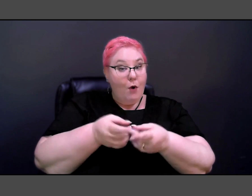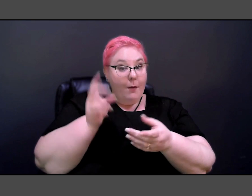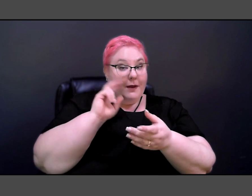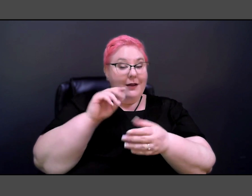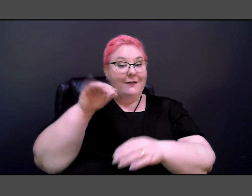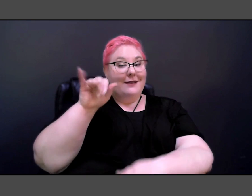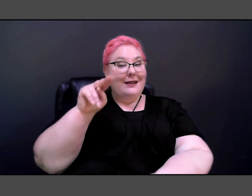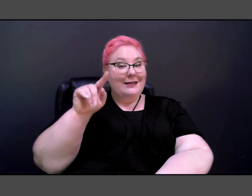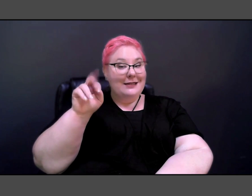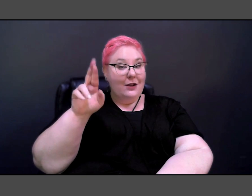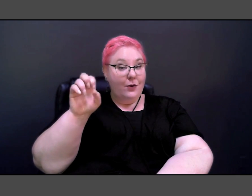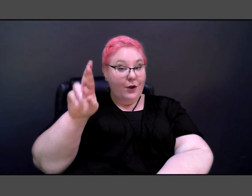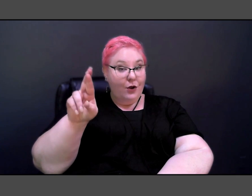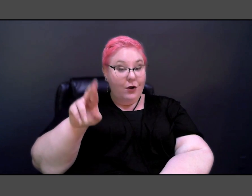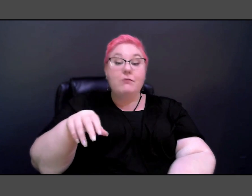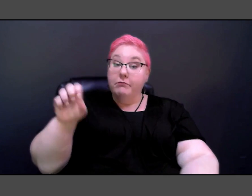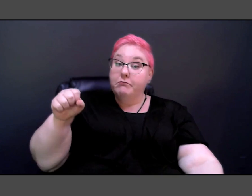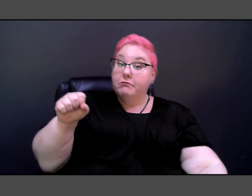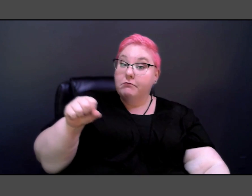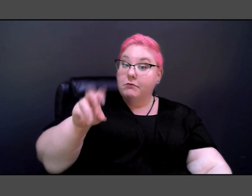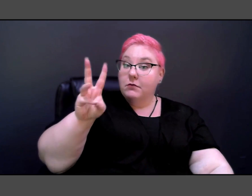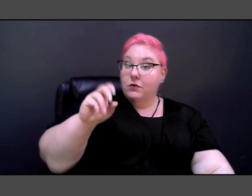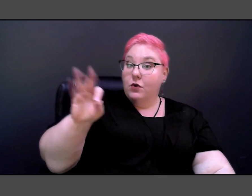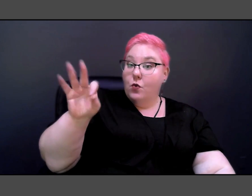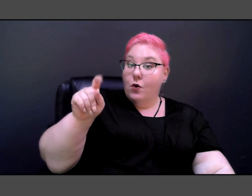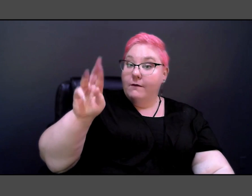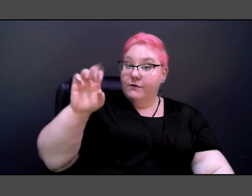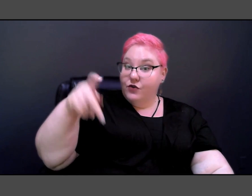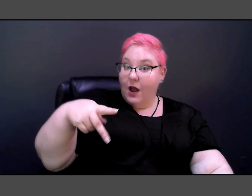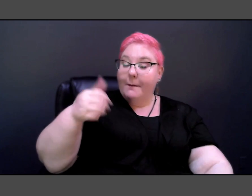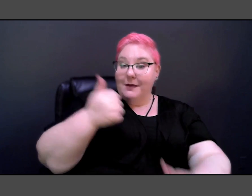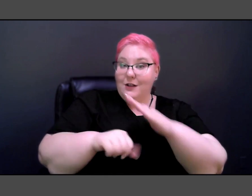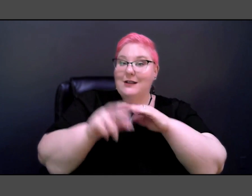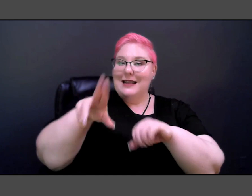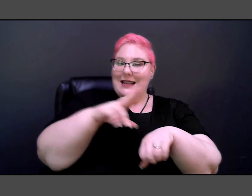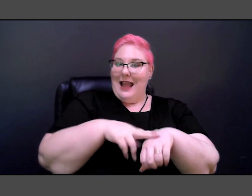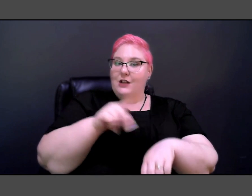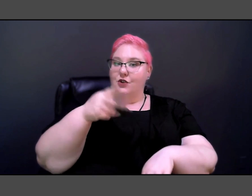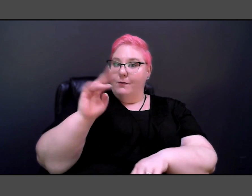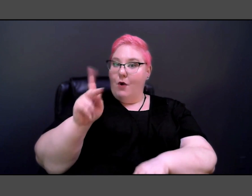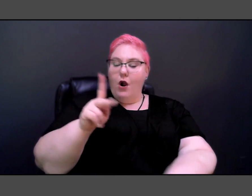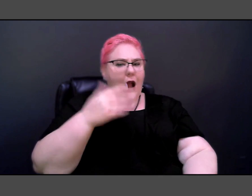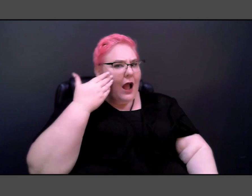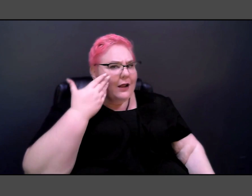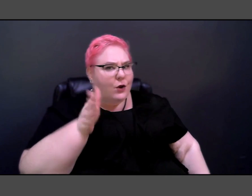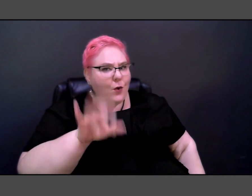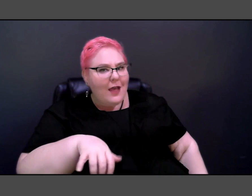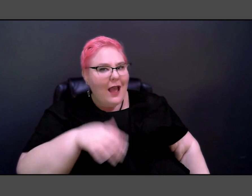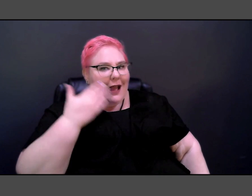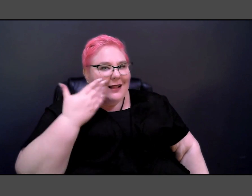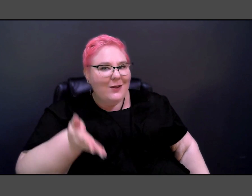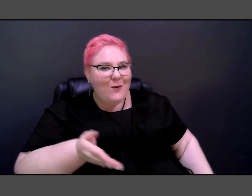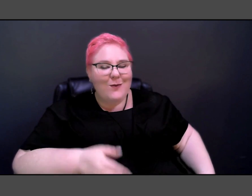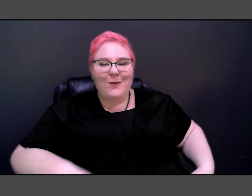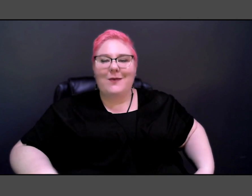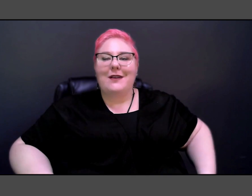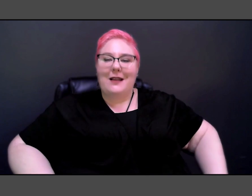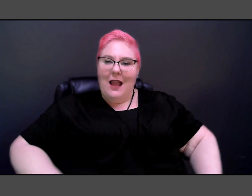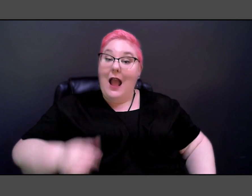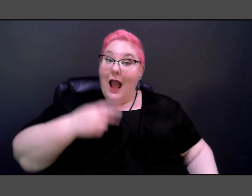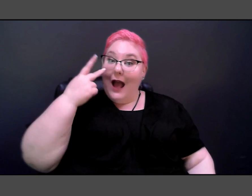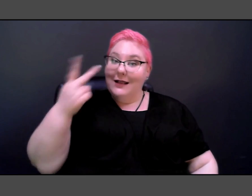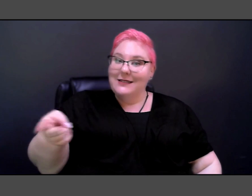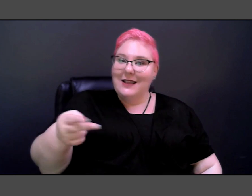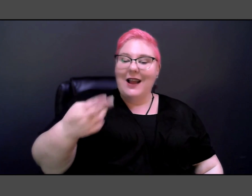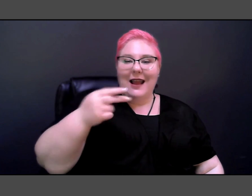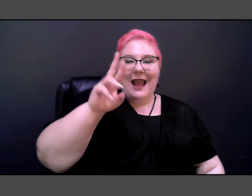Yes, Wolf Trap is a National Park unit. I did not know that. Wow. I saw Harry Belafonte there when I was